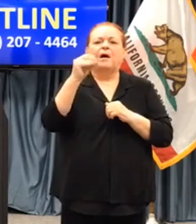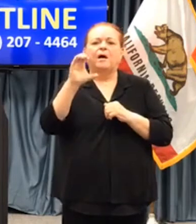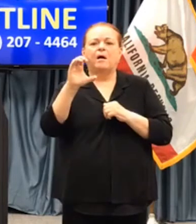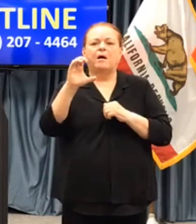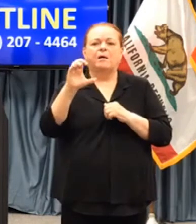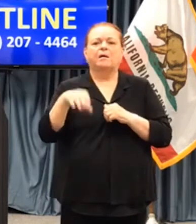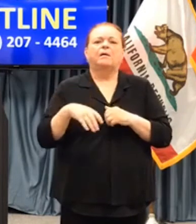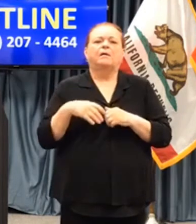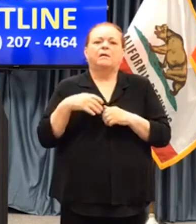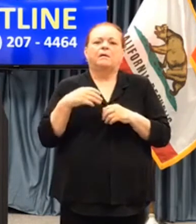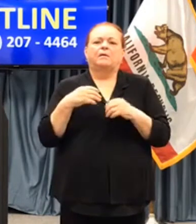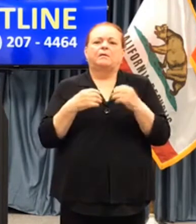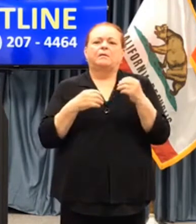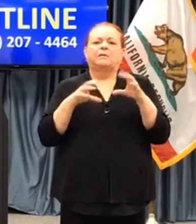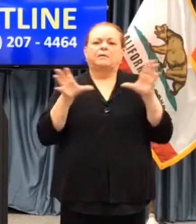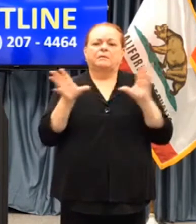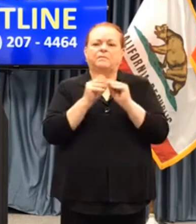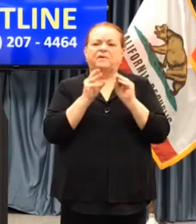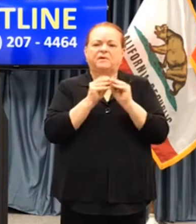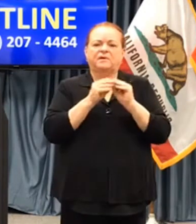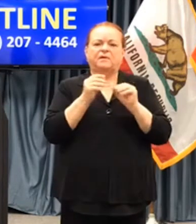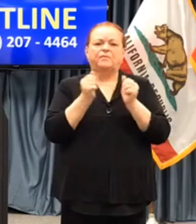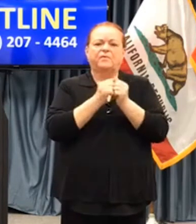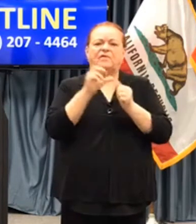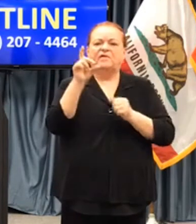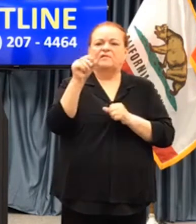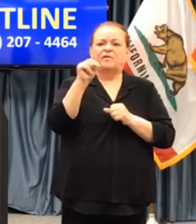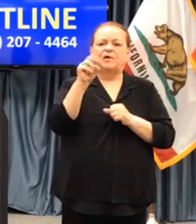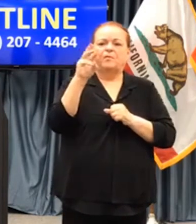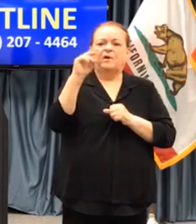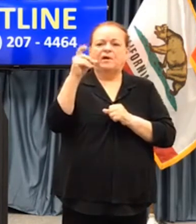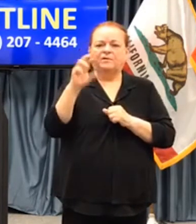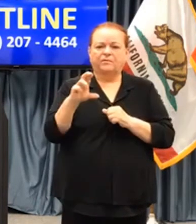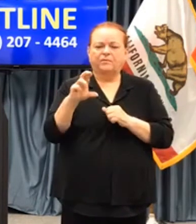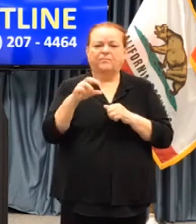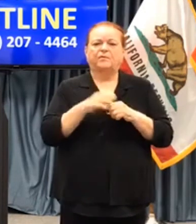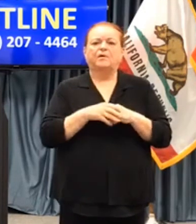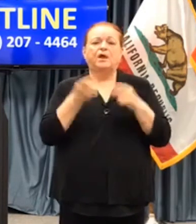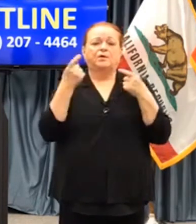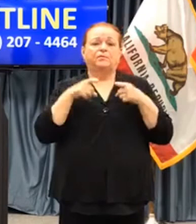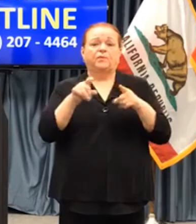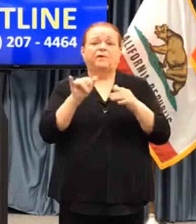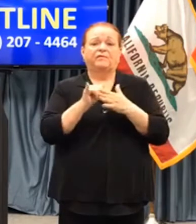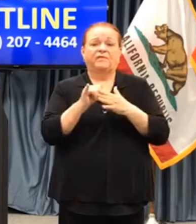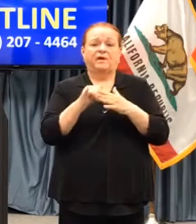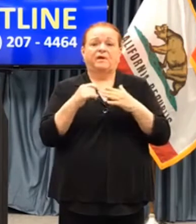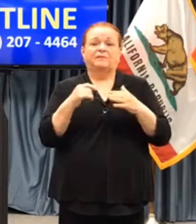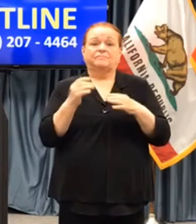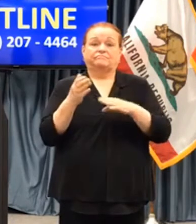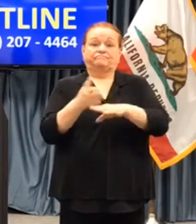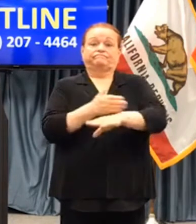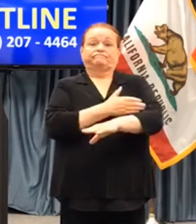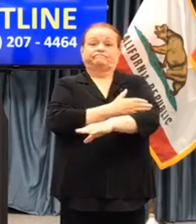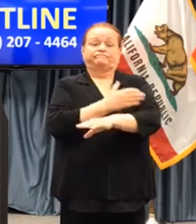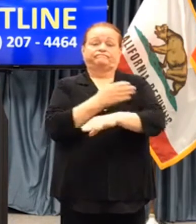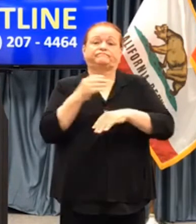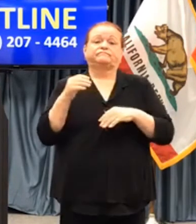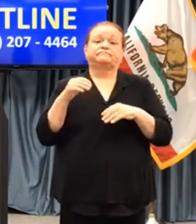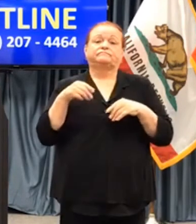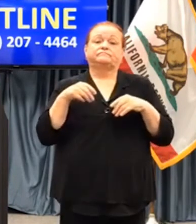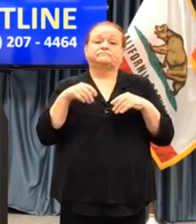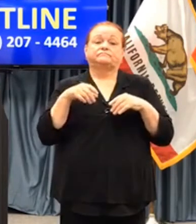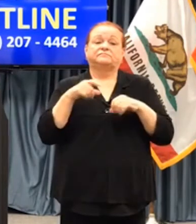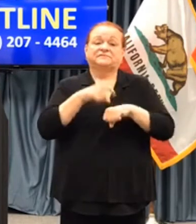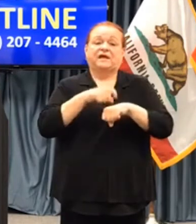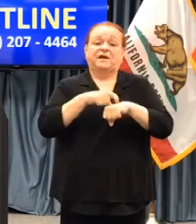Wagner to help assist businesses and during the recovery phase of Orange County response. You will be